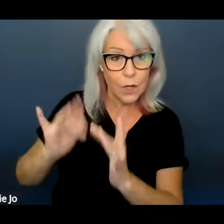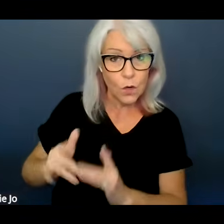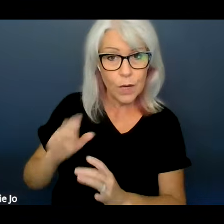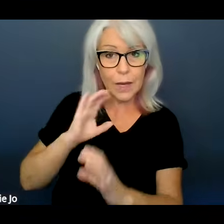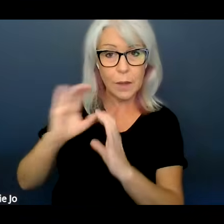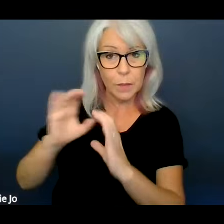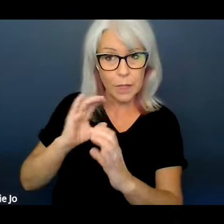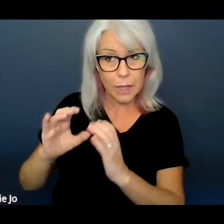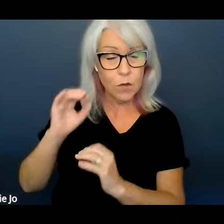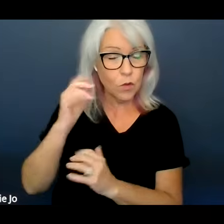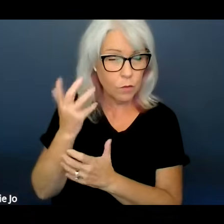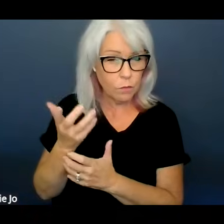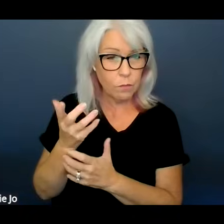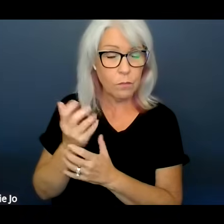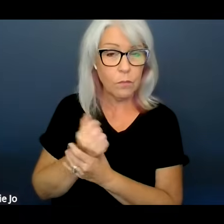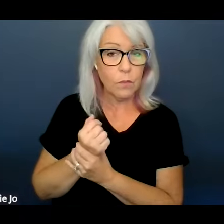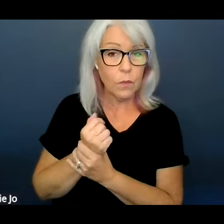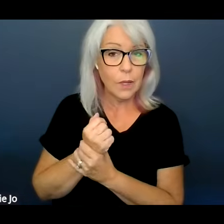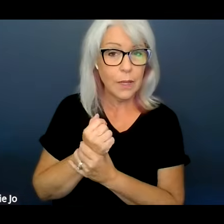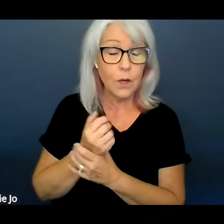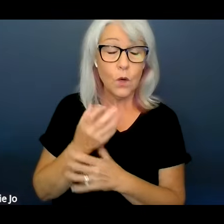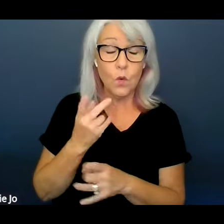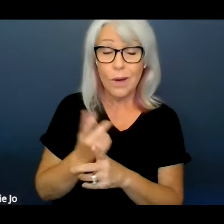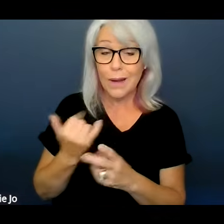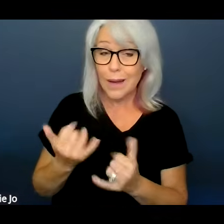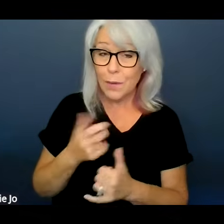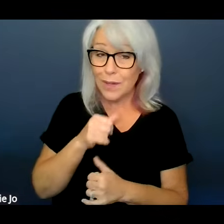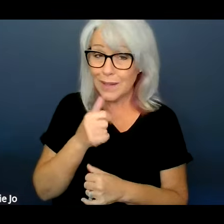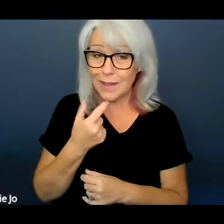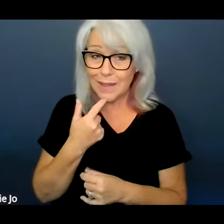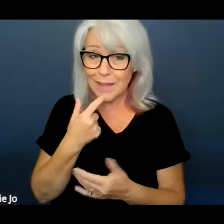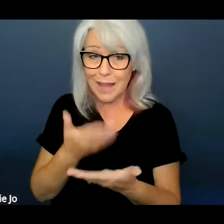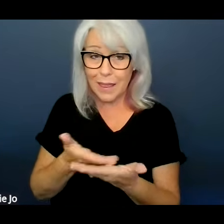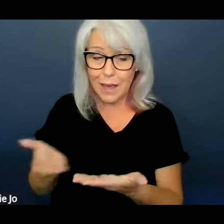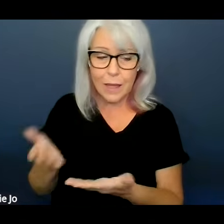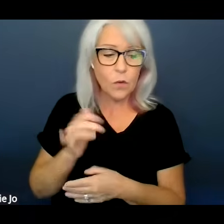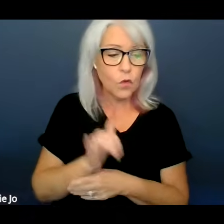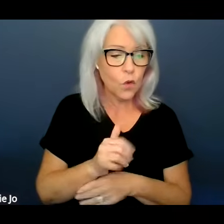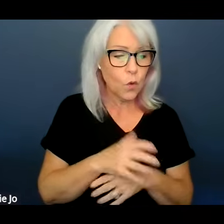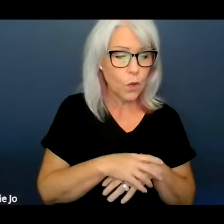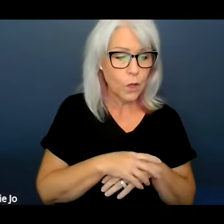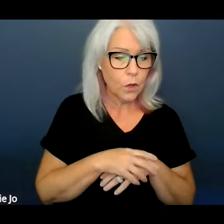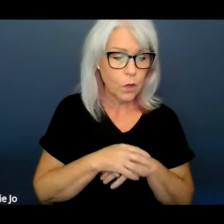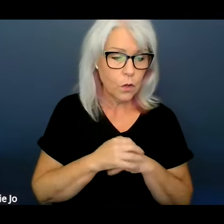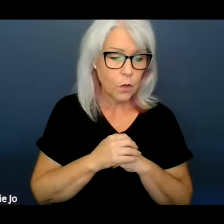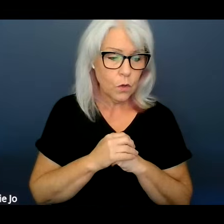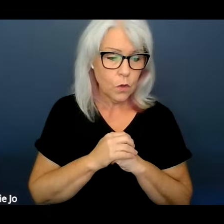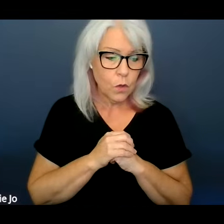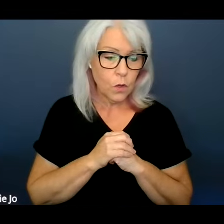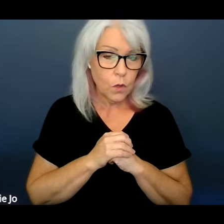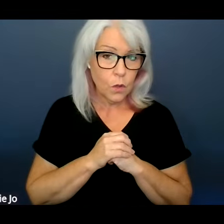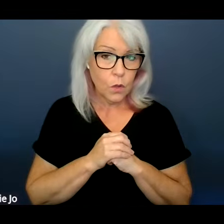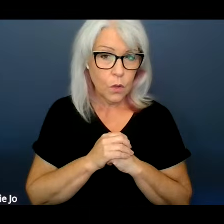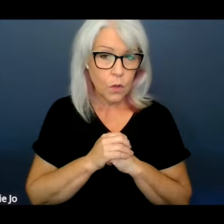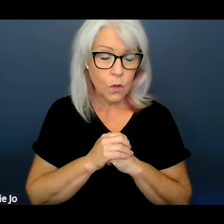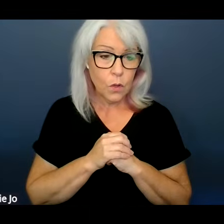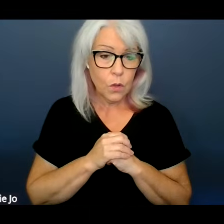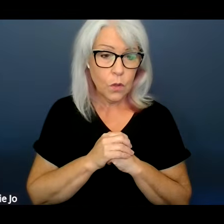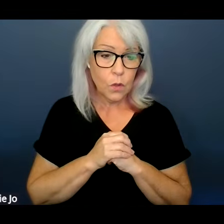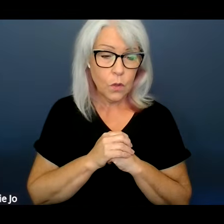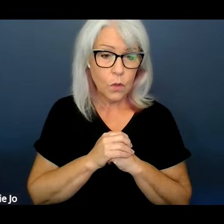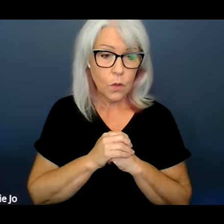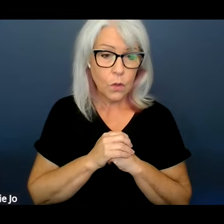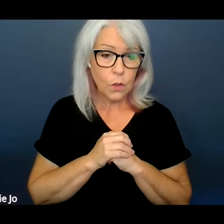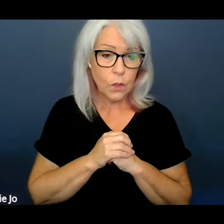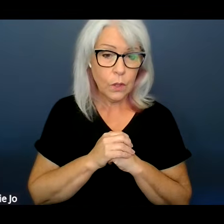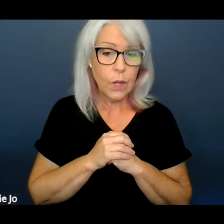political communications. So there's arguments sometimes about whether the current structure of the Campaign Finance Act, like how it applies to something that's